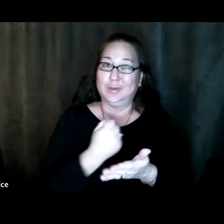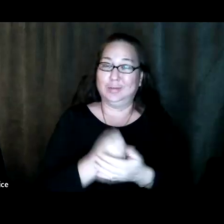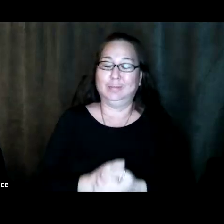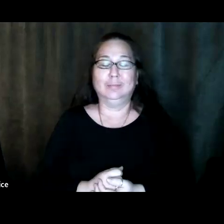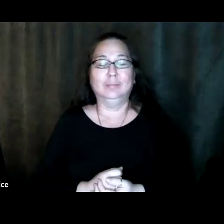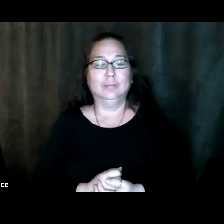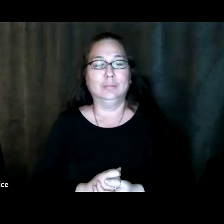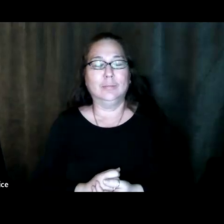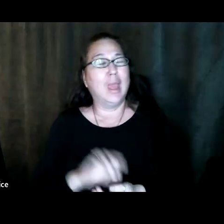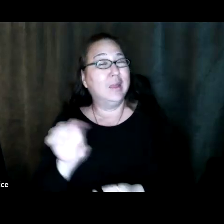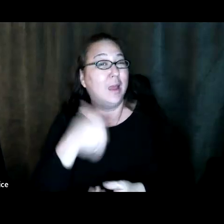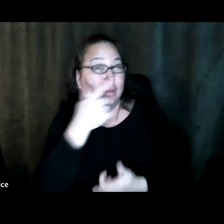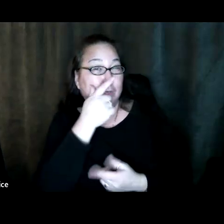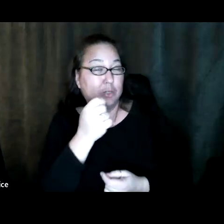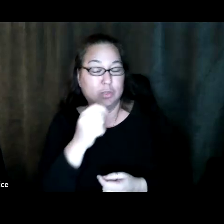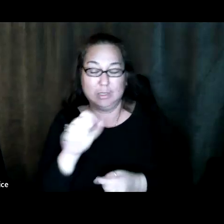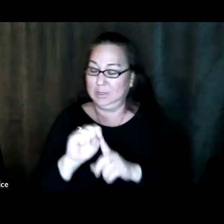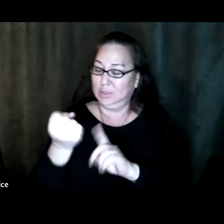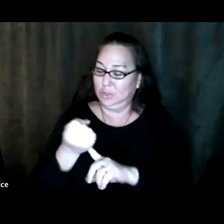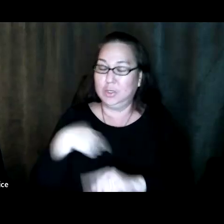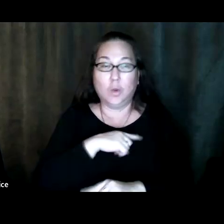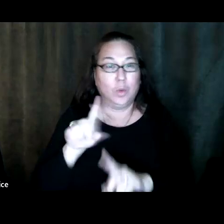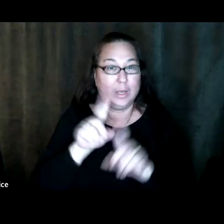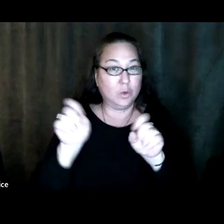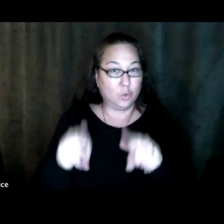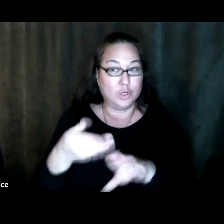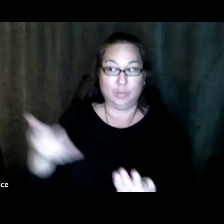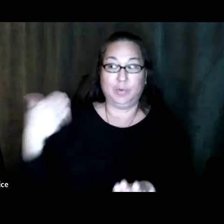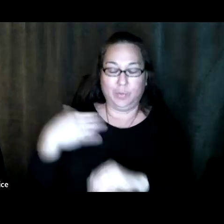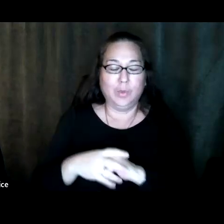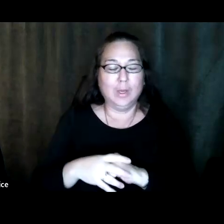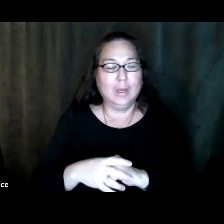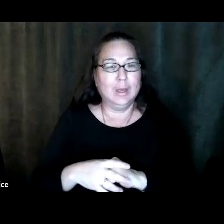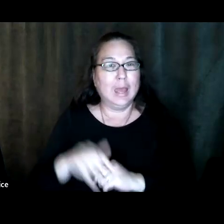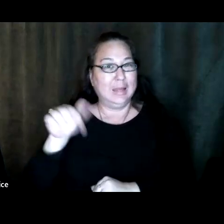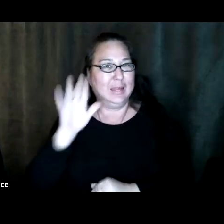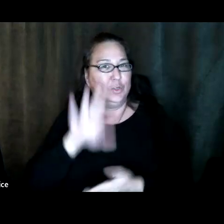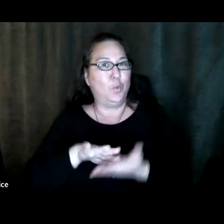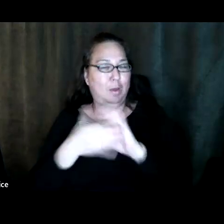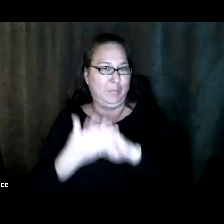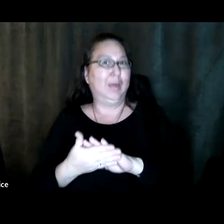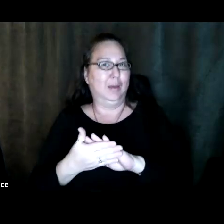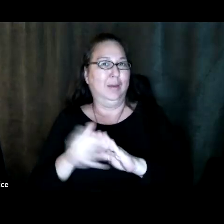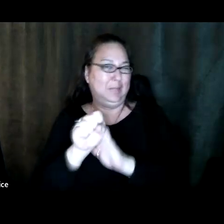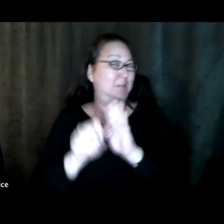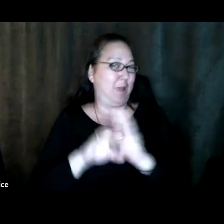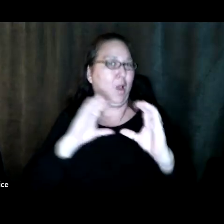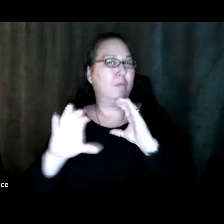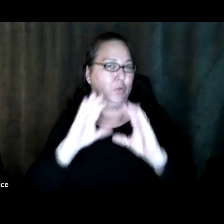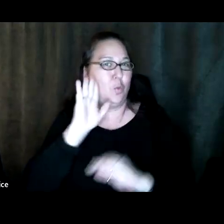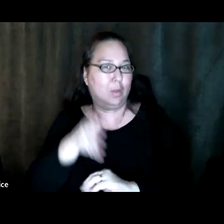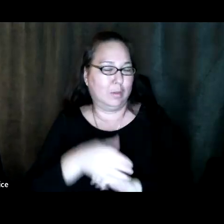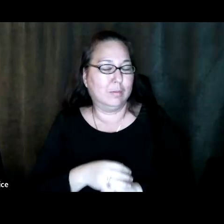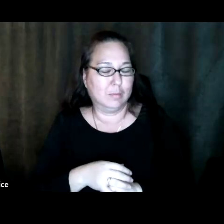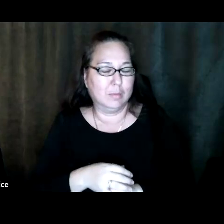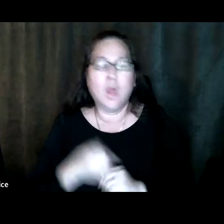in the interesting situation now that, with question 2 having passed, this is going to become a state conversation. So we also want